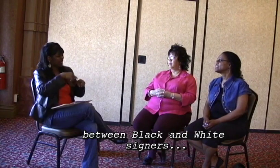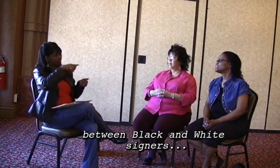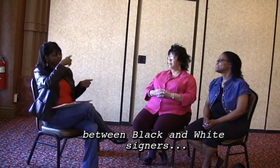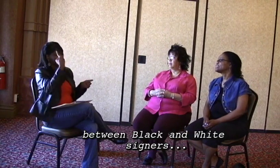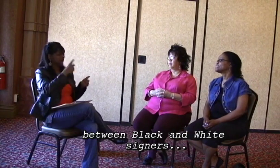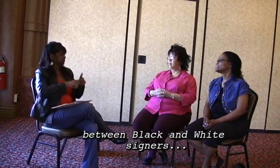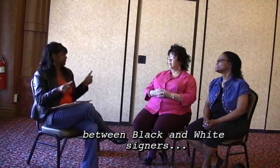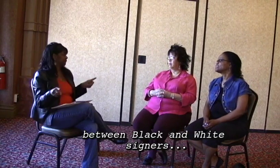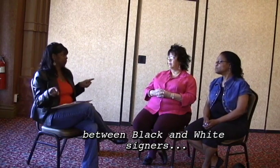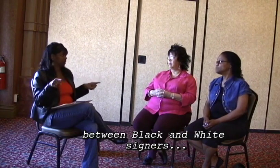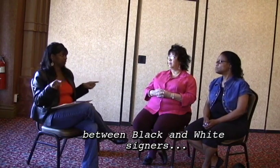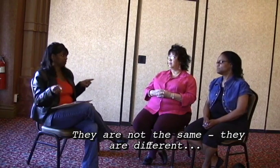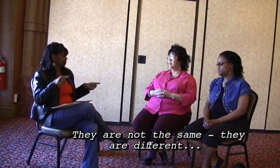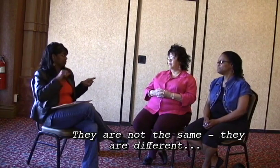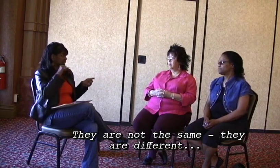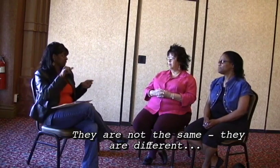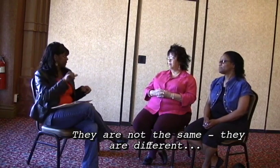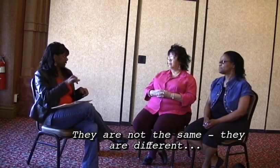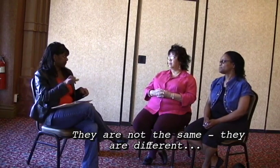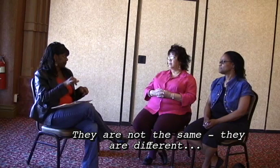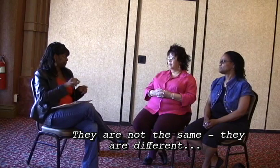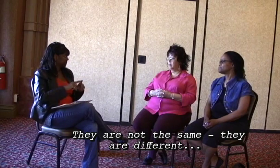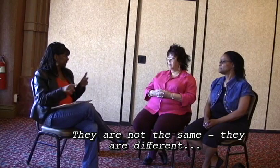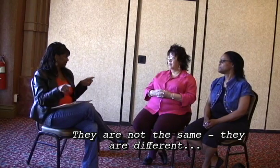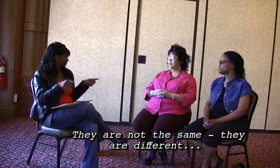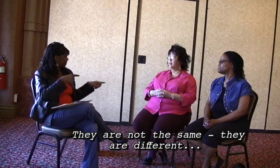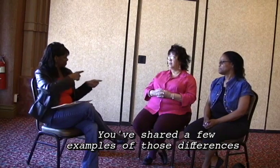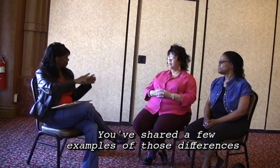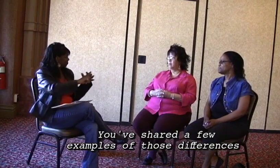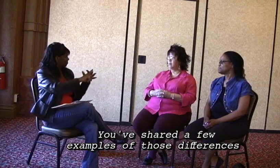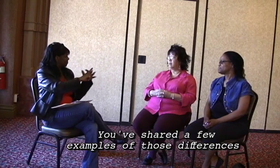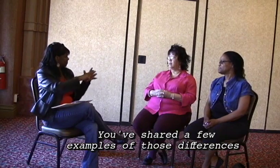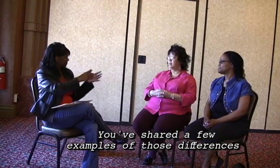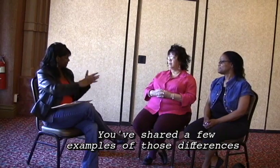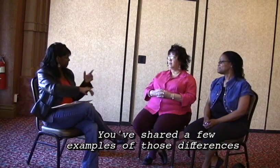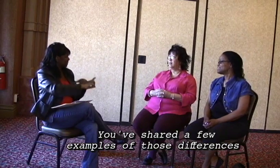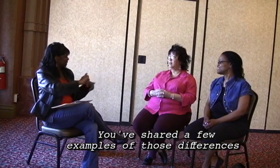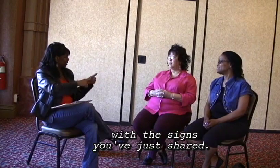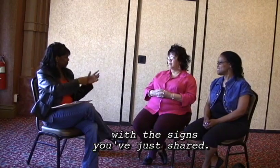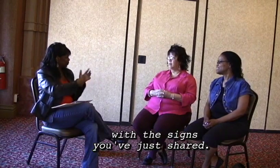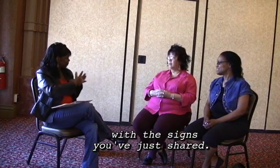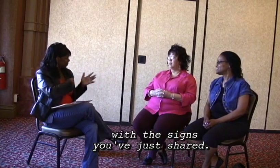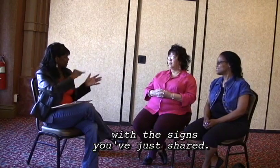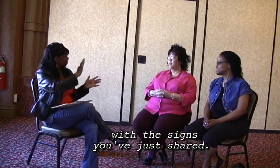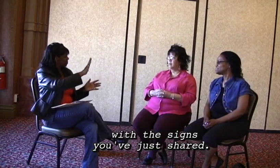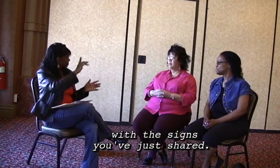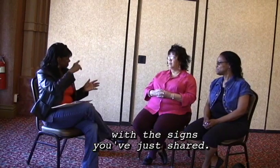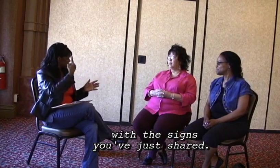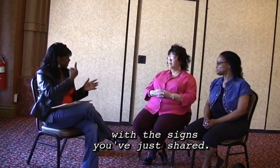black and white signers. They're not the same. They are different. You shared a few examples of those differences with the signs you've just